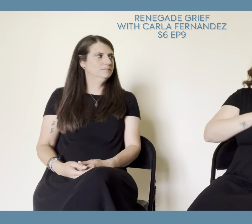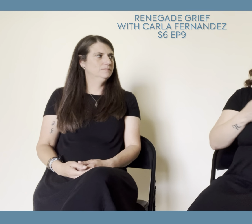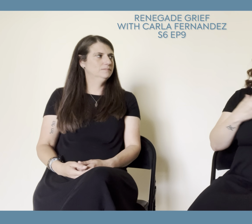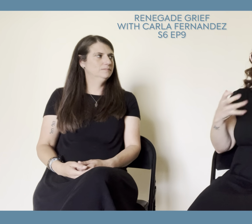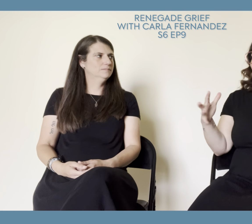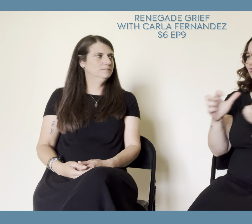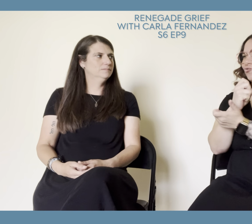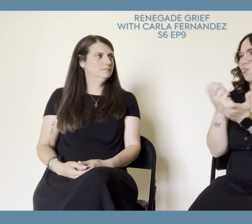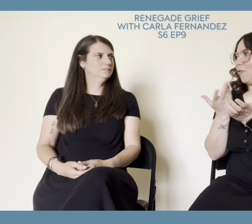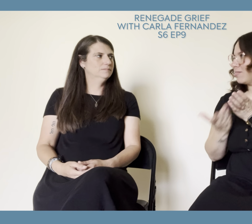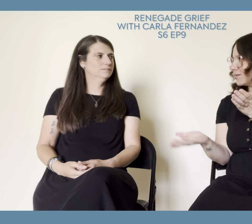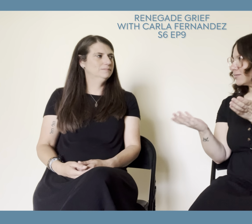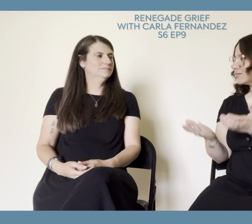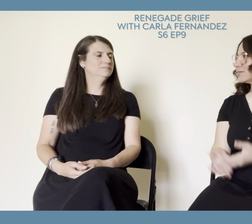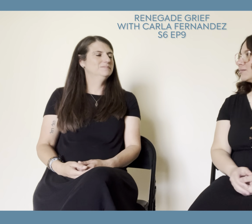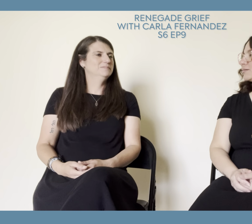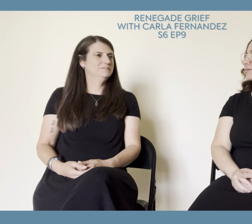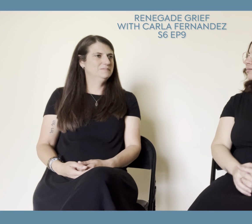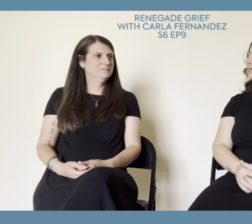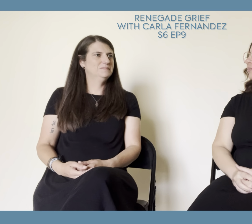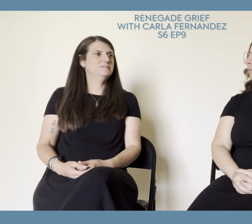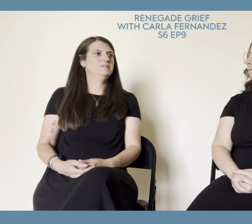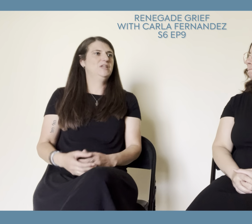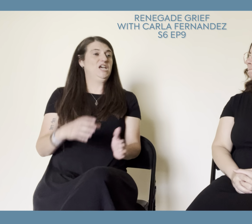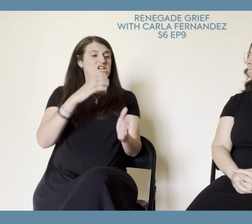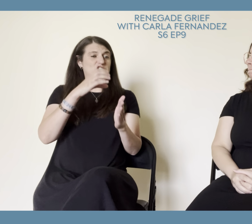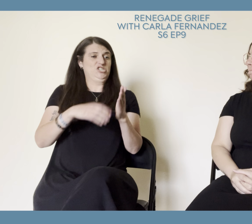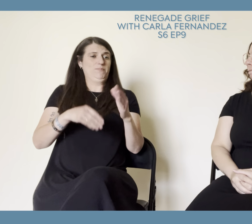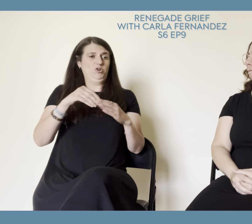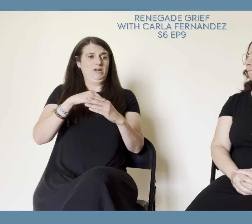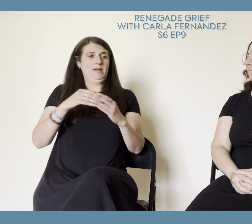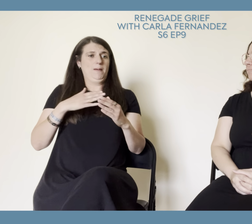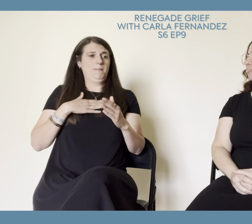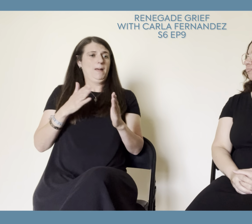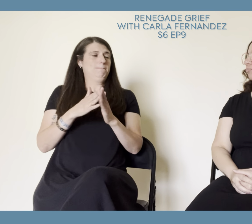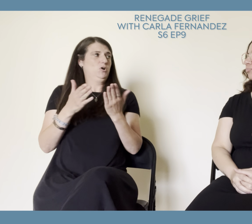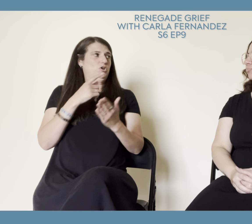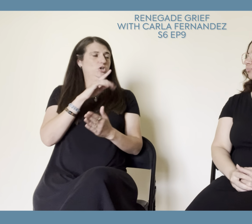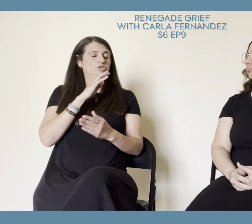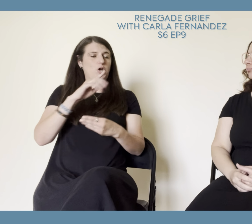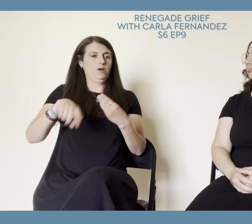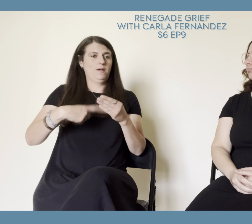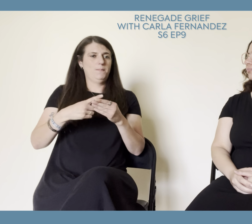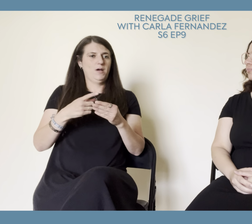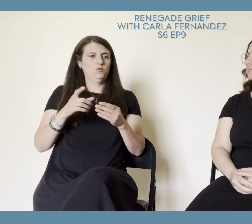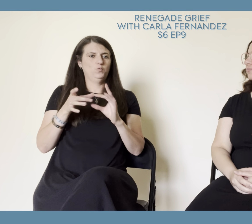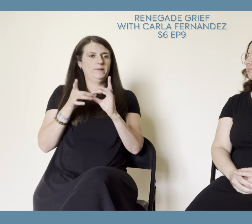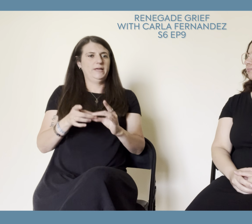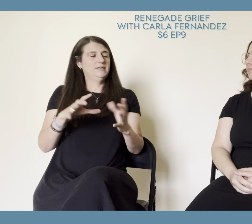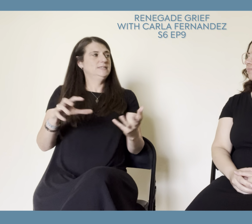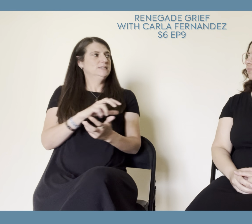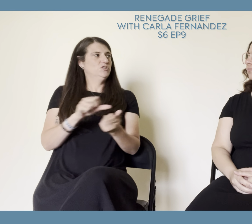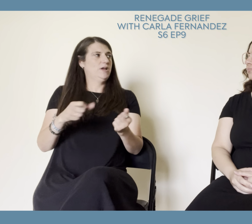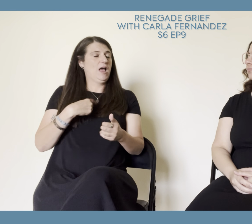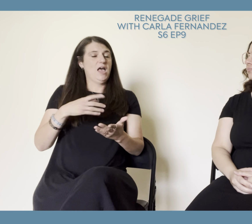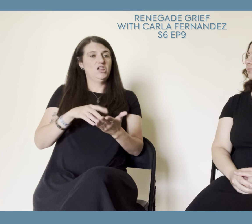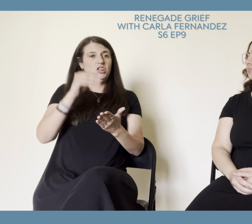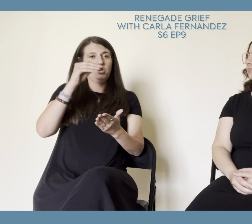destroying things? So there's a chapter in the book that you're alluding to about destruction, and I learned a lot about this from a friend of mine named